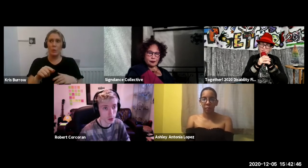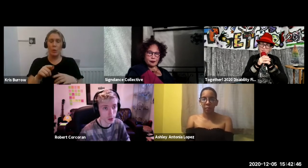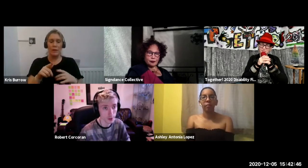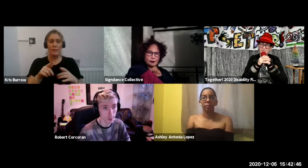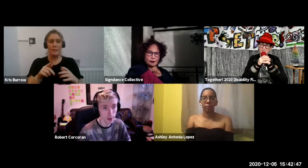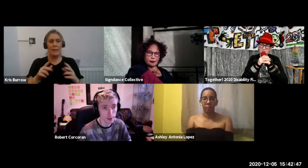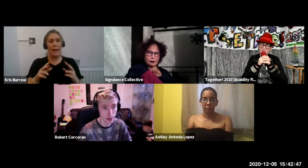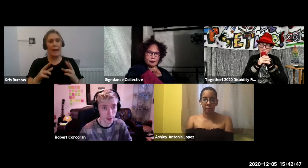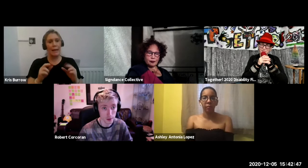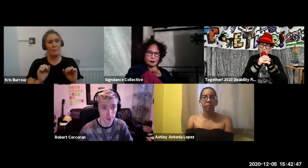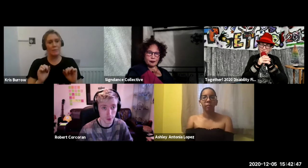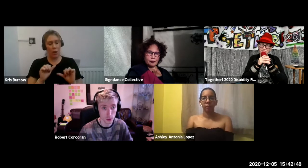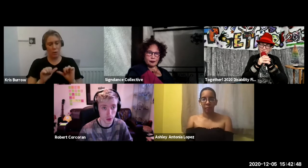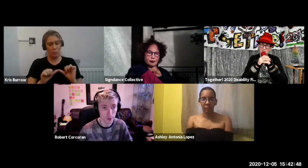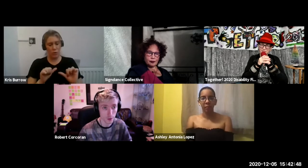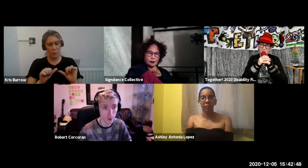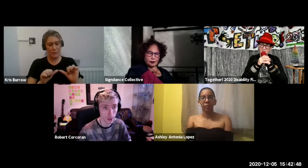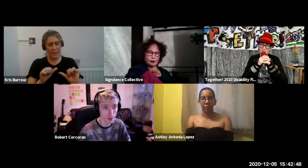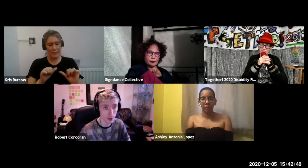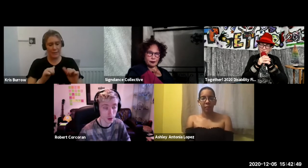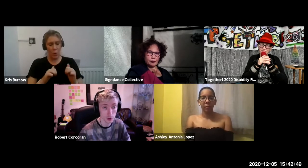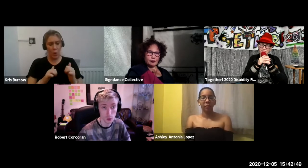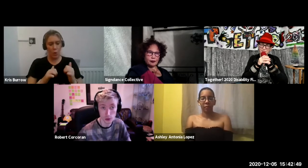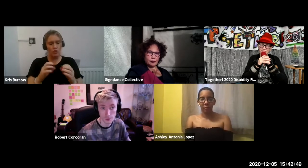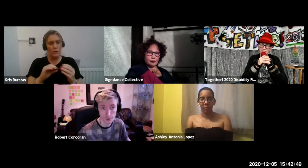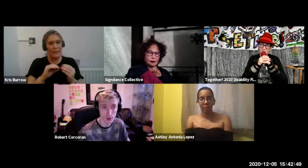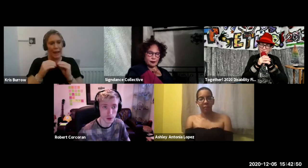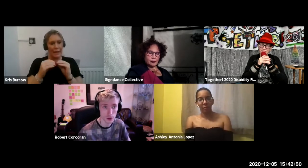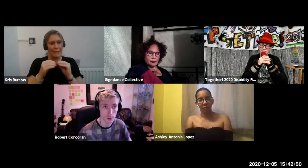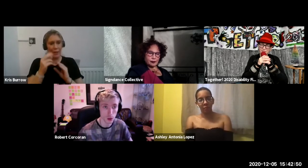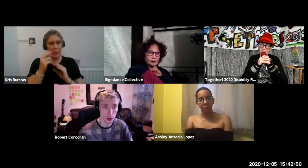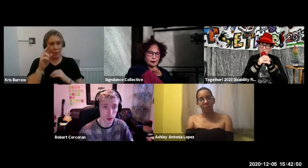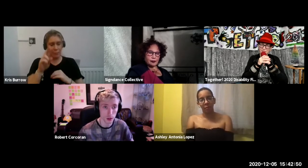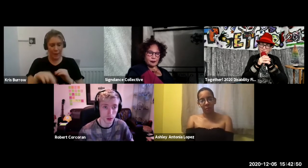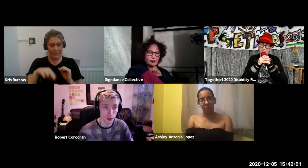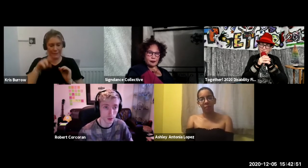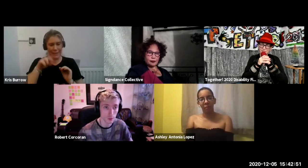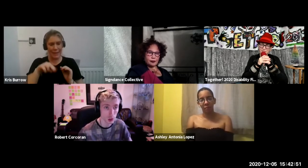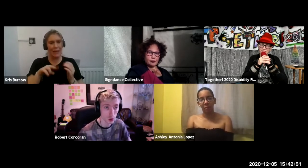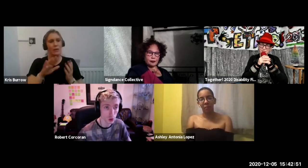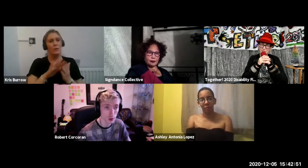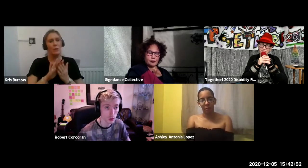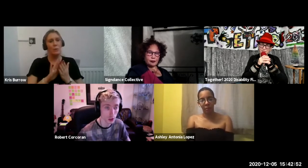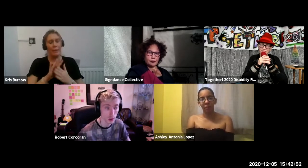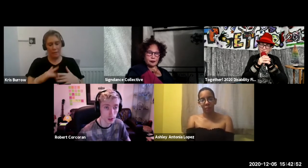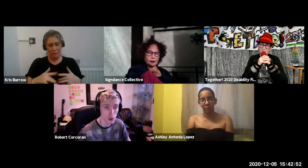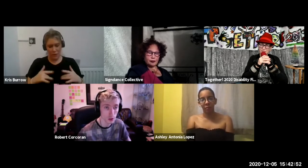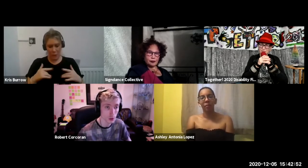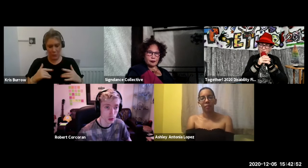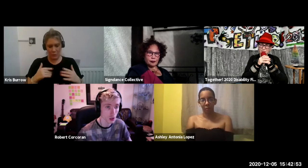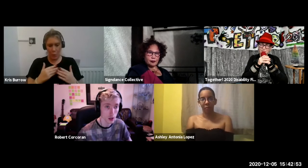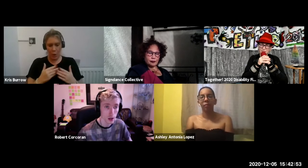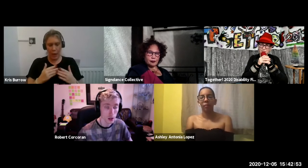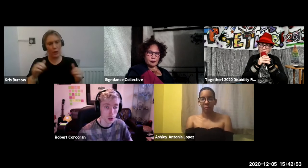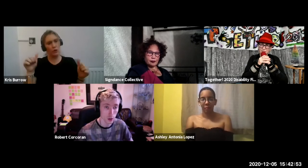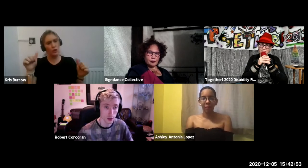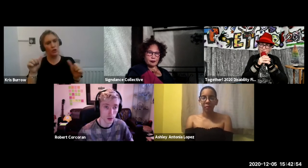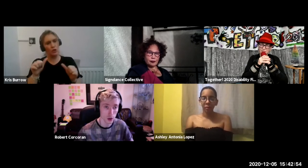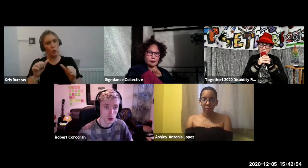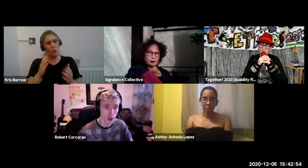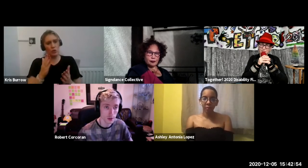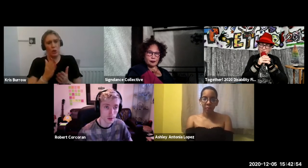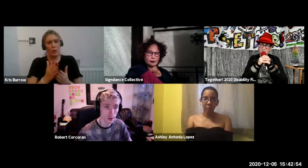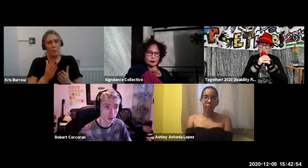process creating that painting and then some photographs of the painting. So it feels a little bit more like a short documentary, which is quite a